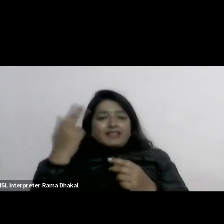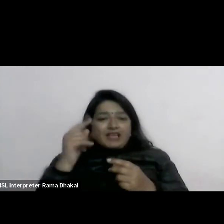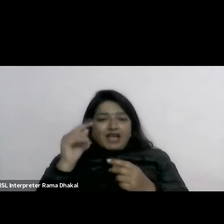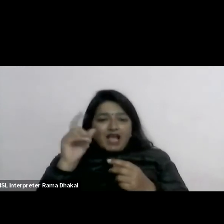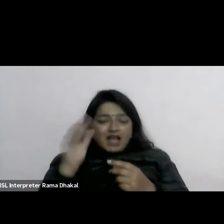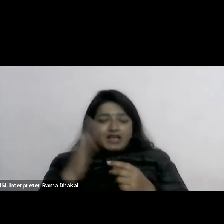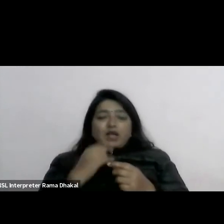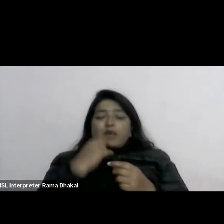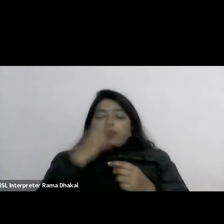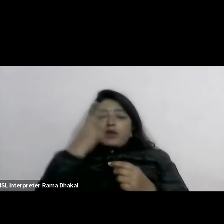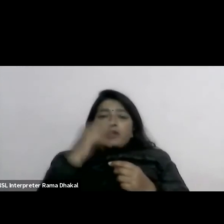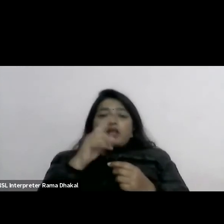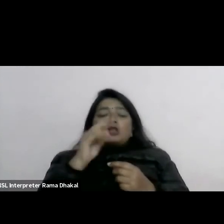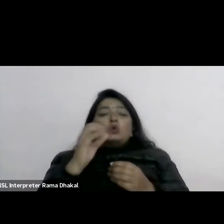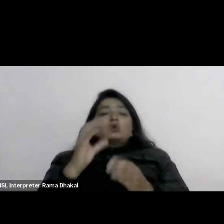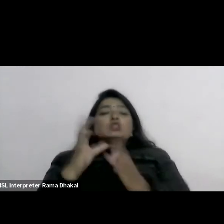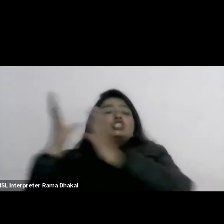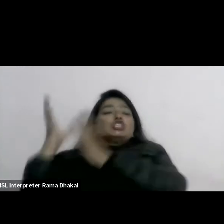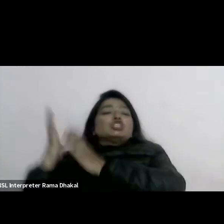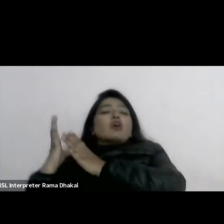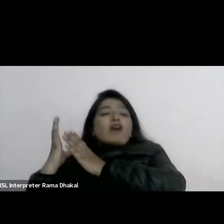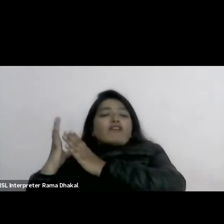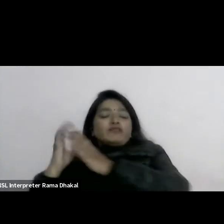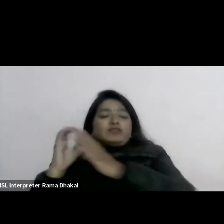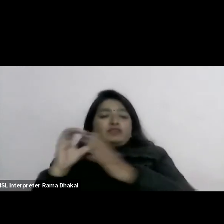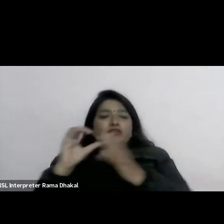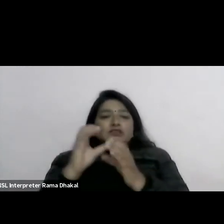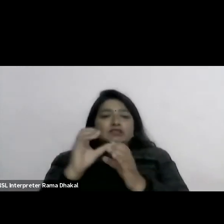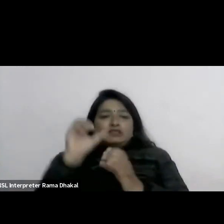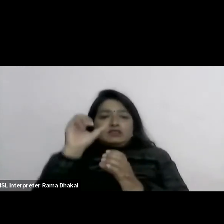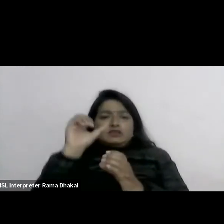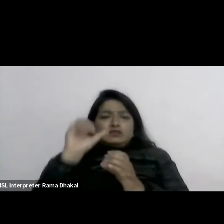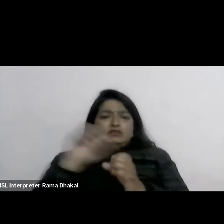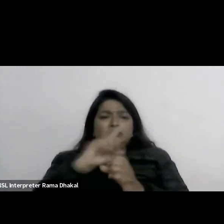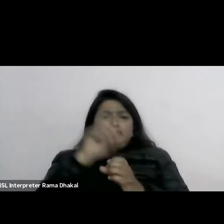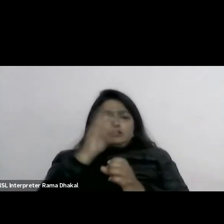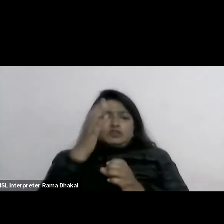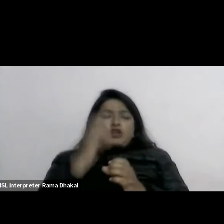what accountability then means for the mandates and